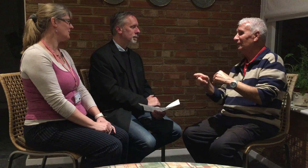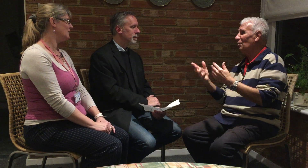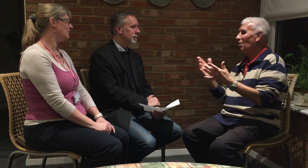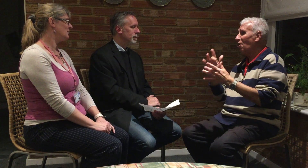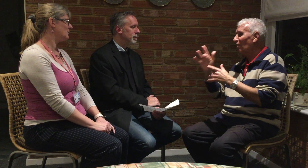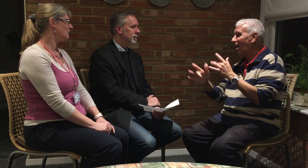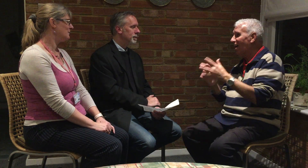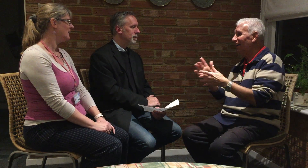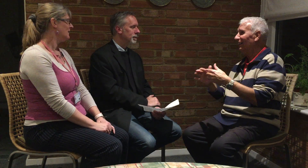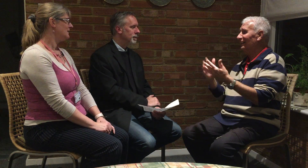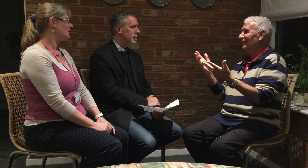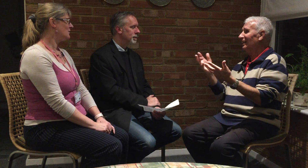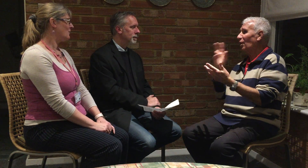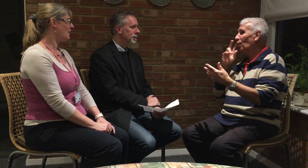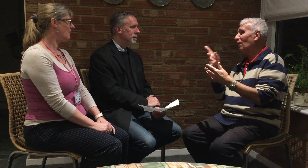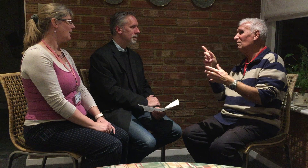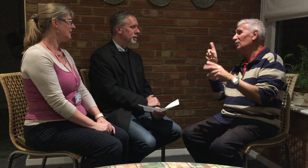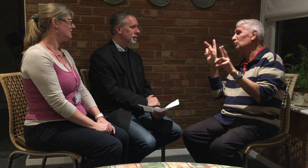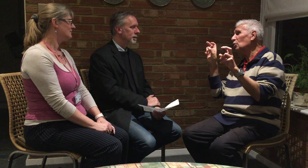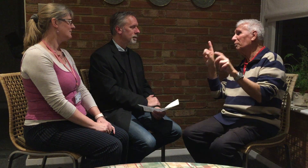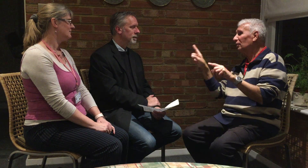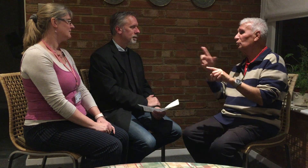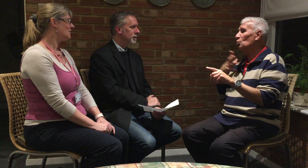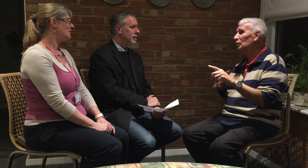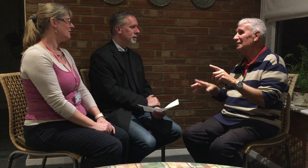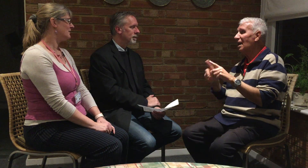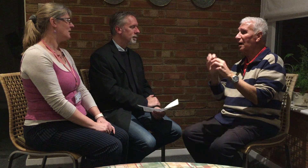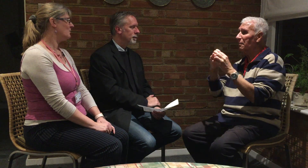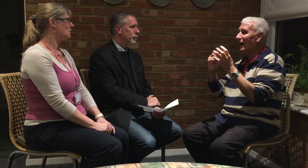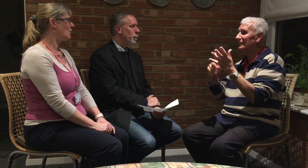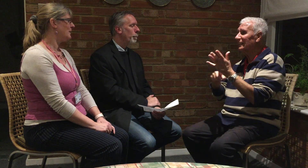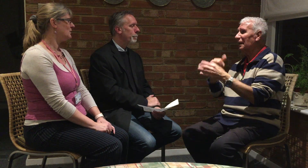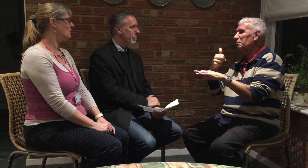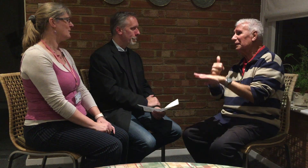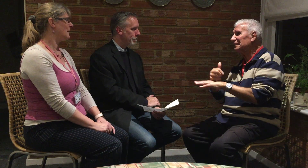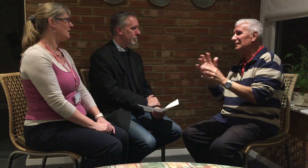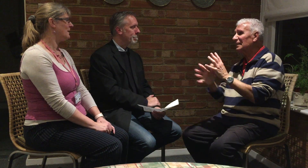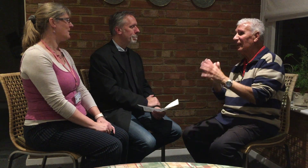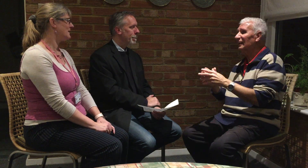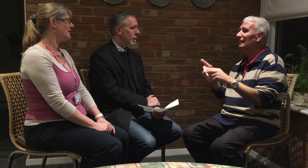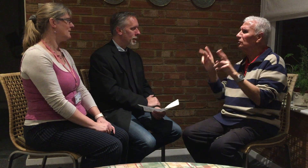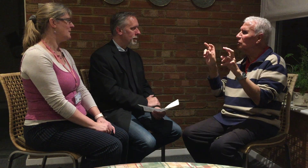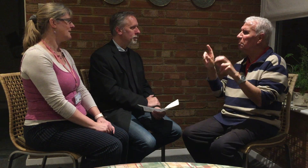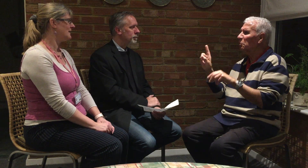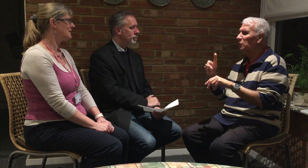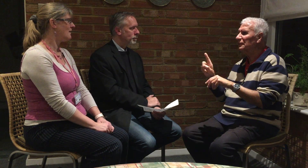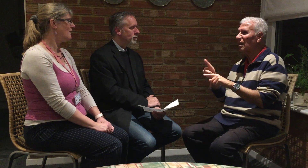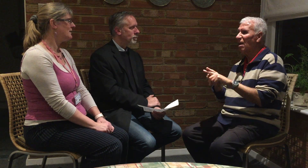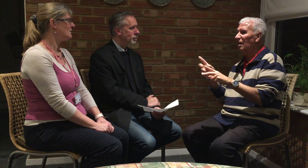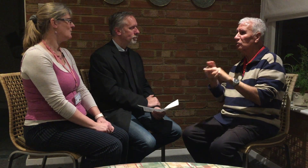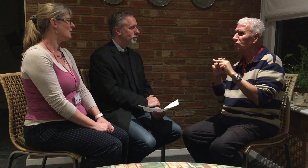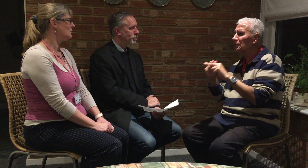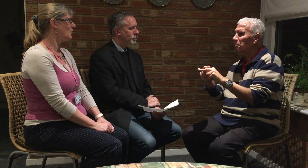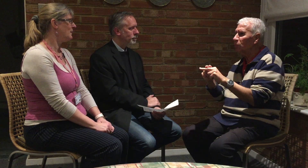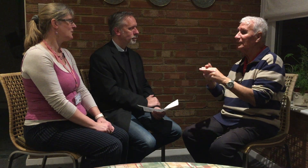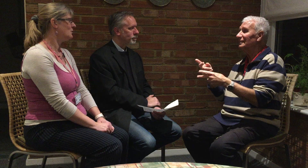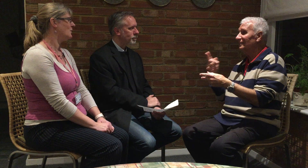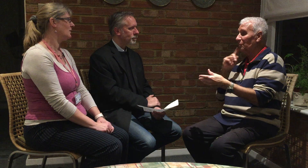on YouTube, just online. Just look, you know, what topic do you want, maybe like BSL, basic signs, or what topic do you want,